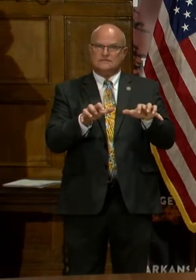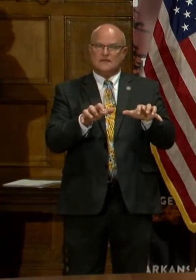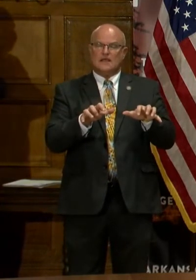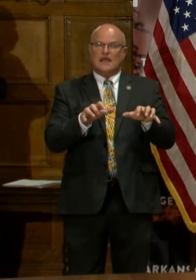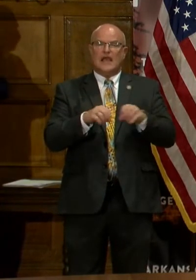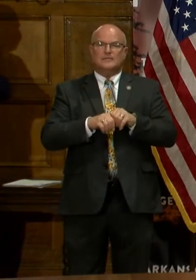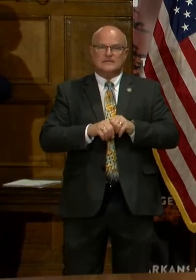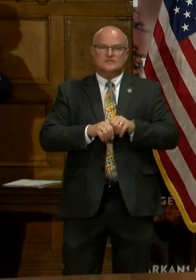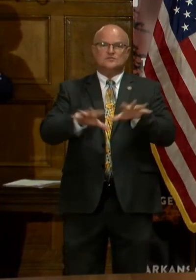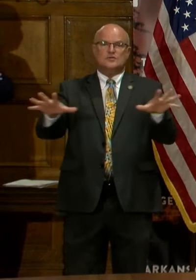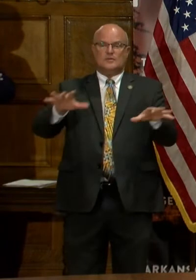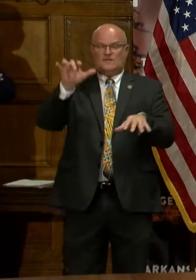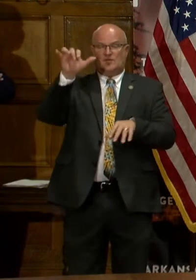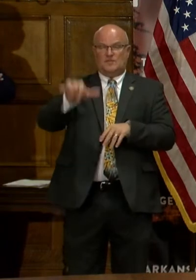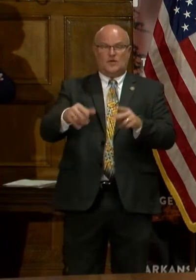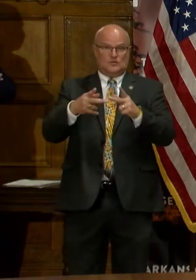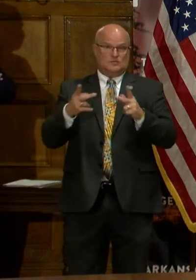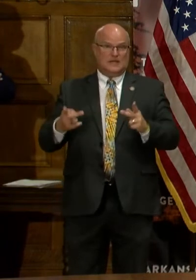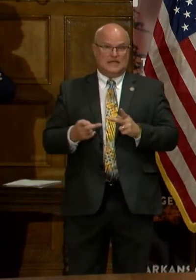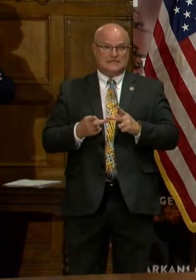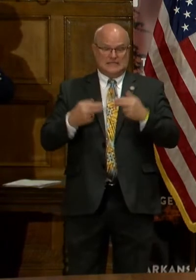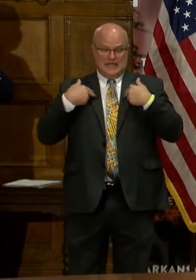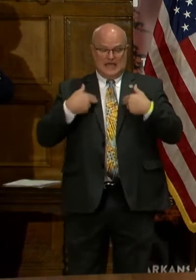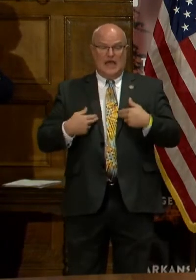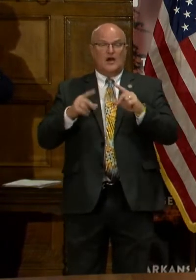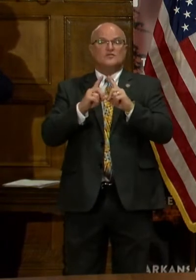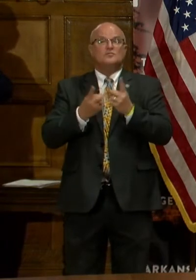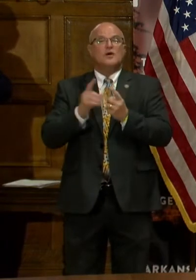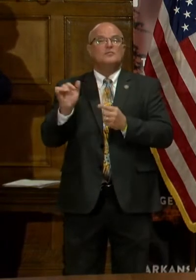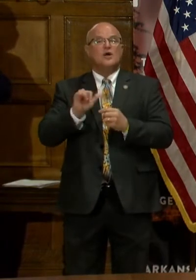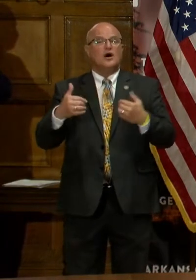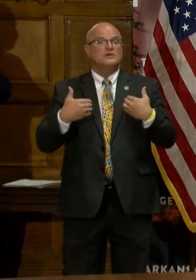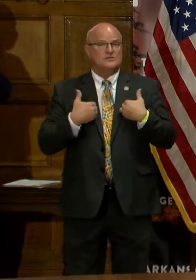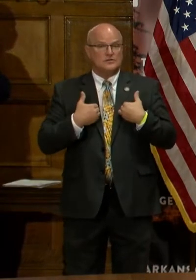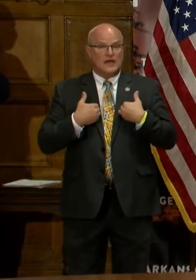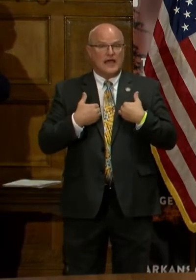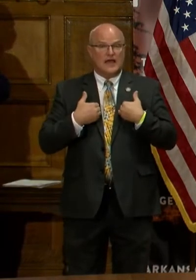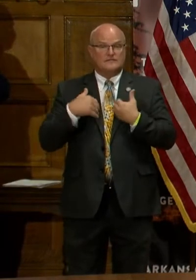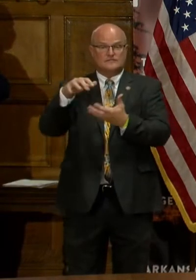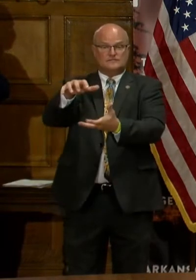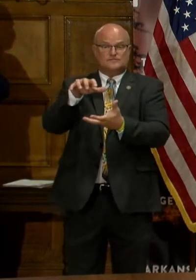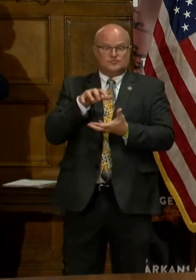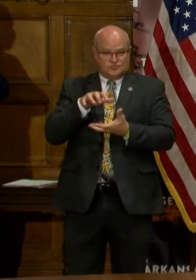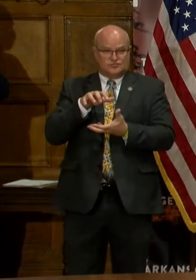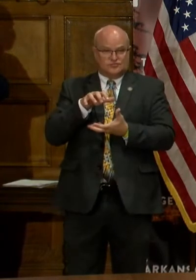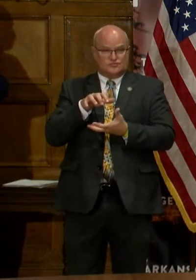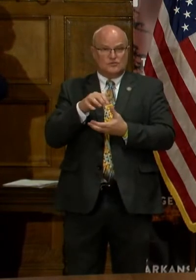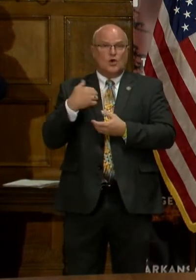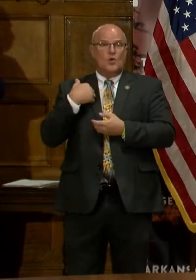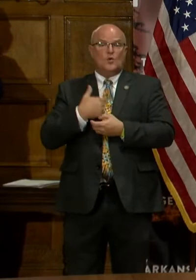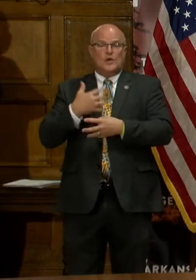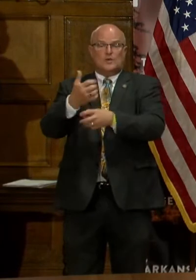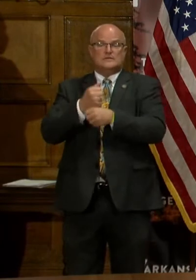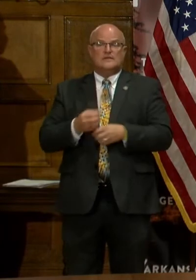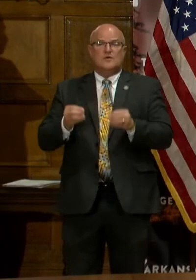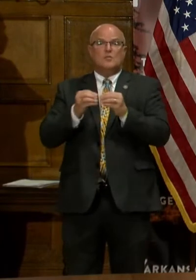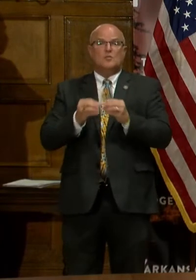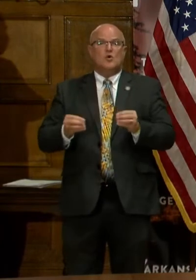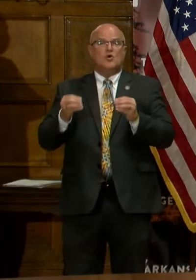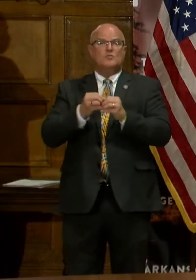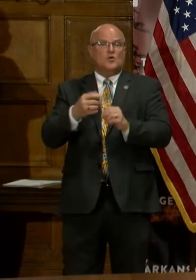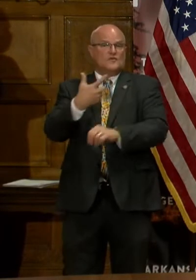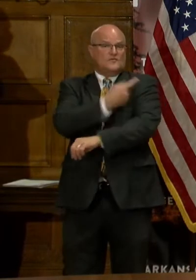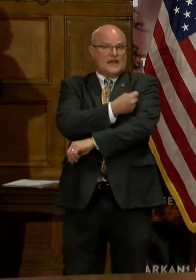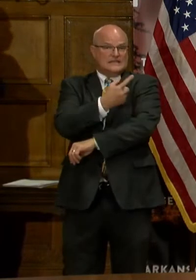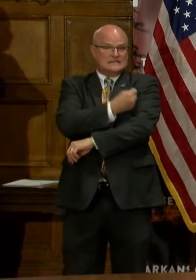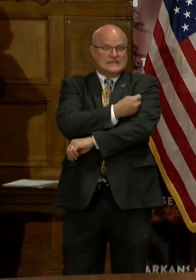will be distributed from those sites. Your health department will also have an allotment of this. As we receive more and more vaccines,